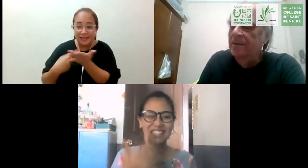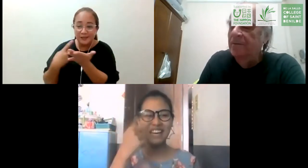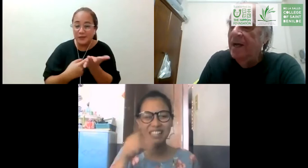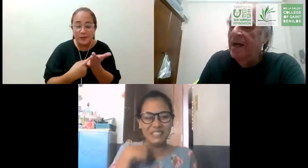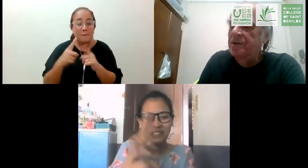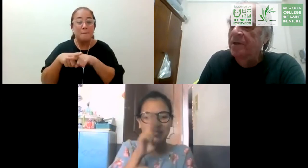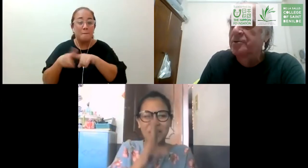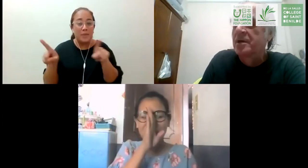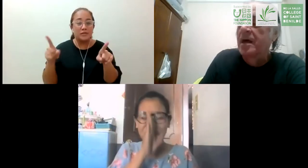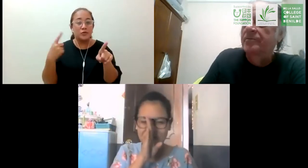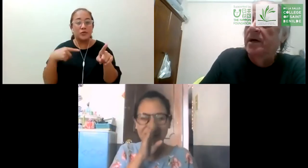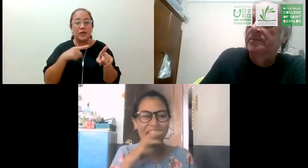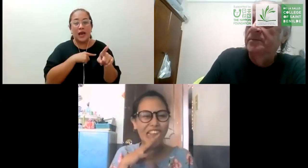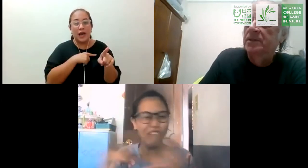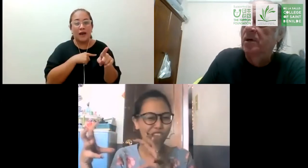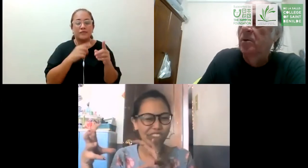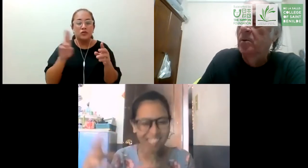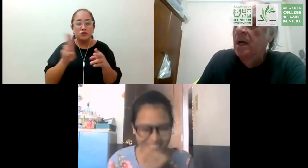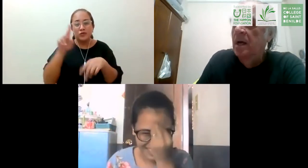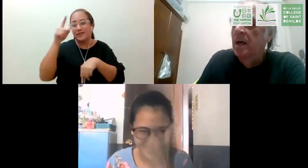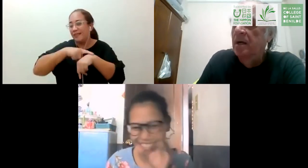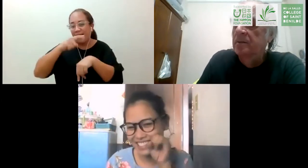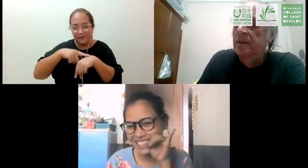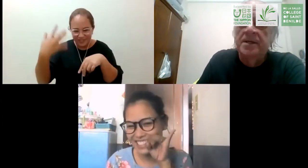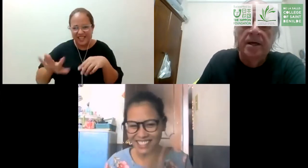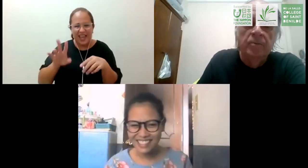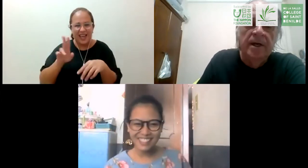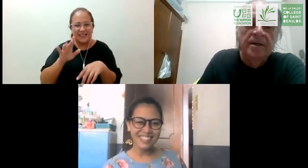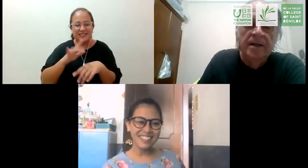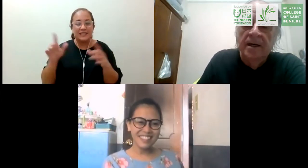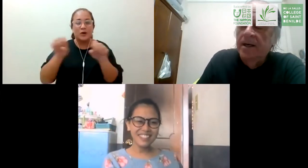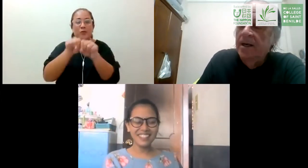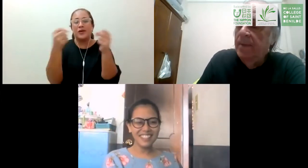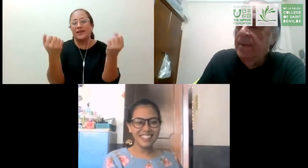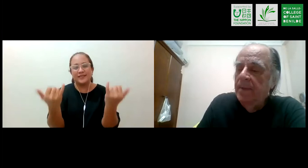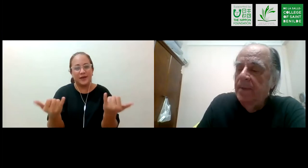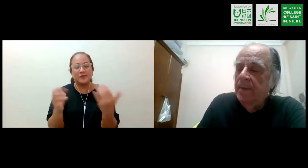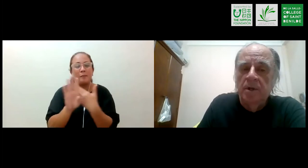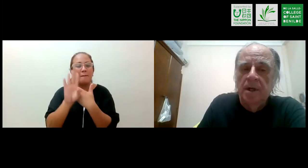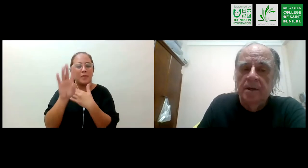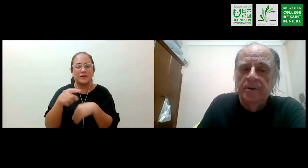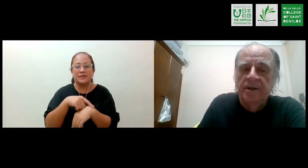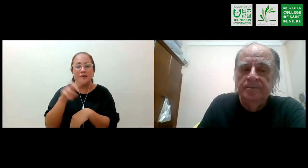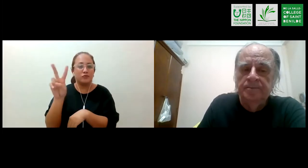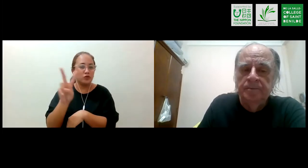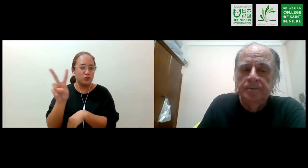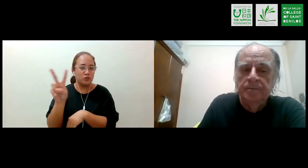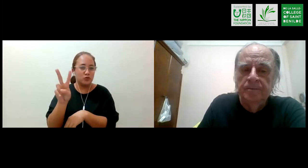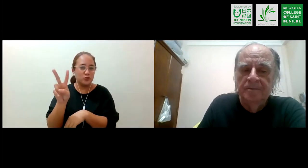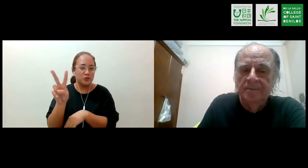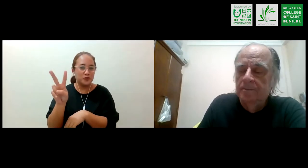but we actually used a lot of time. So let's take a break come back at 2 o'clock your time.